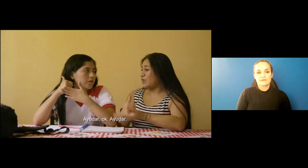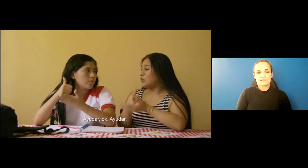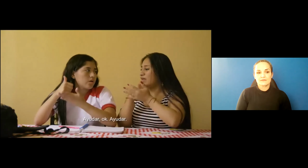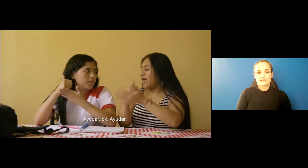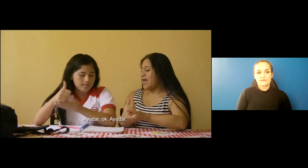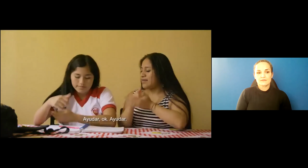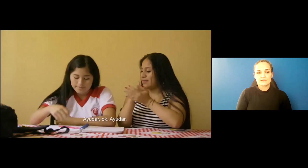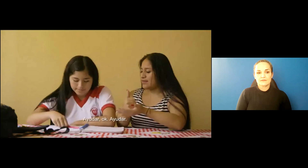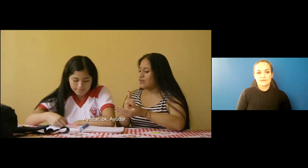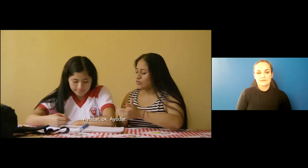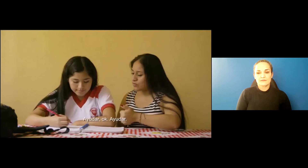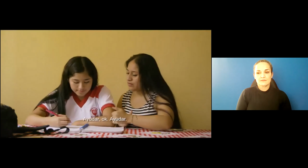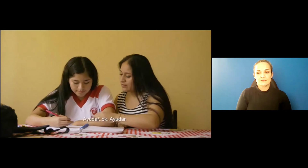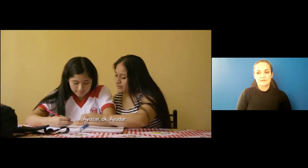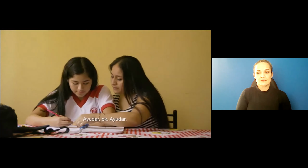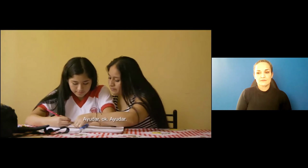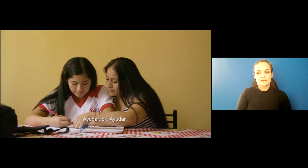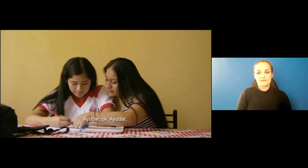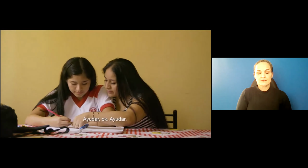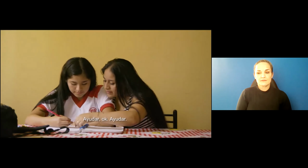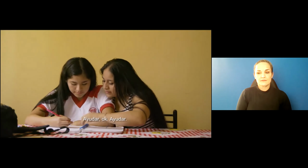What was it? Help. Okay, help.